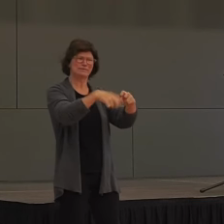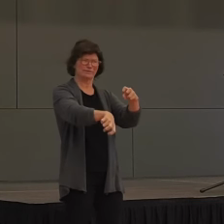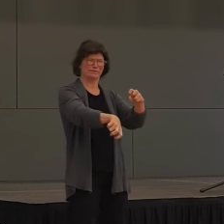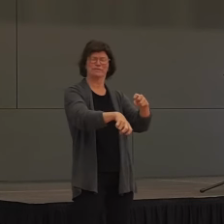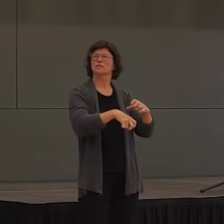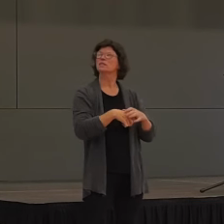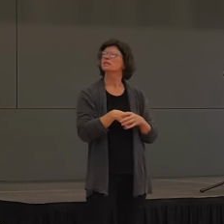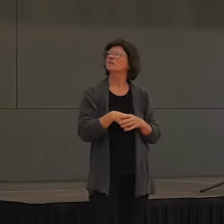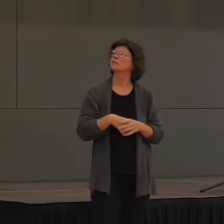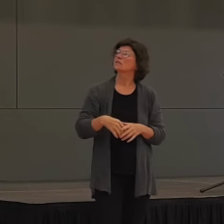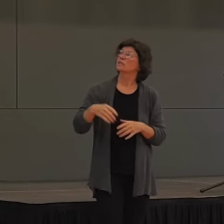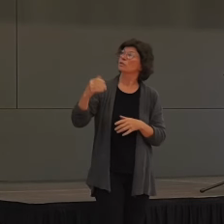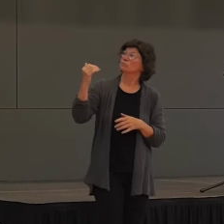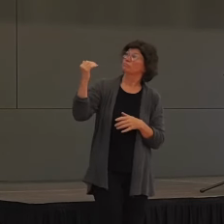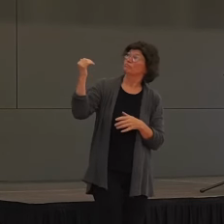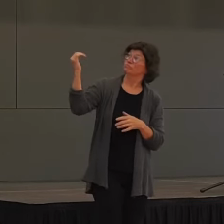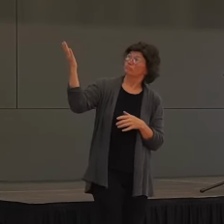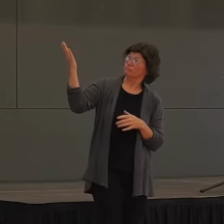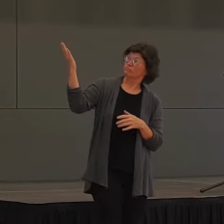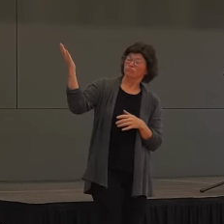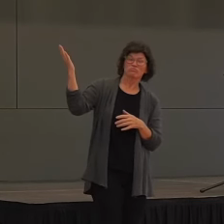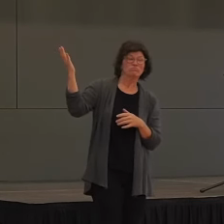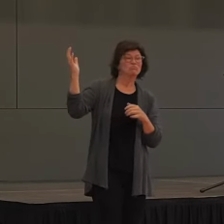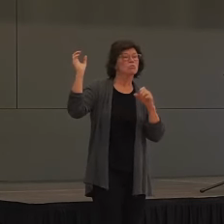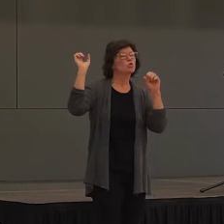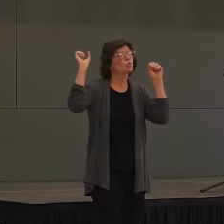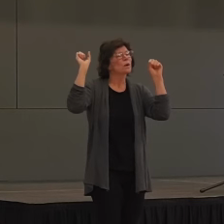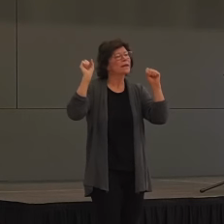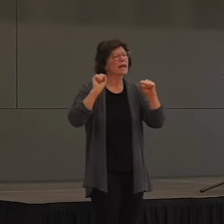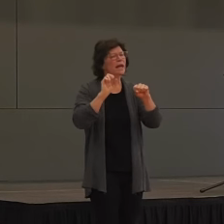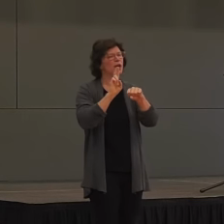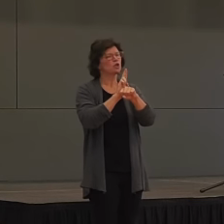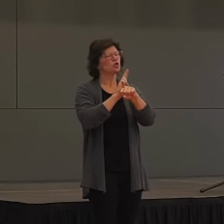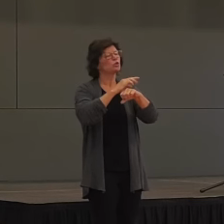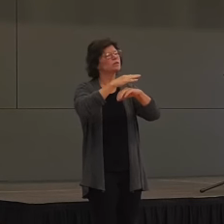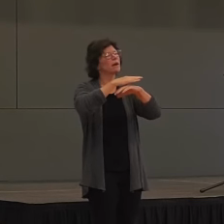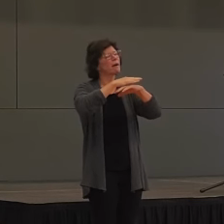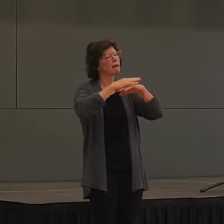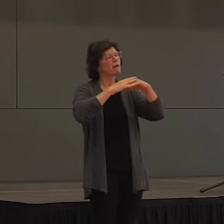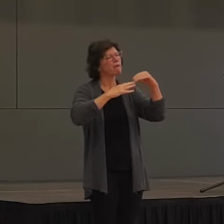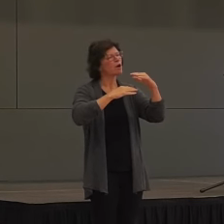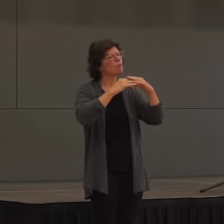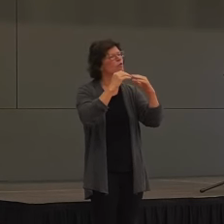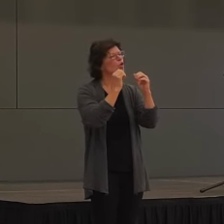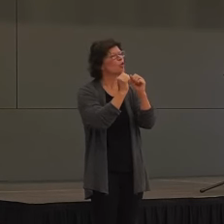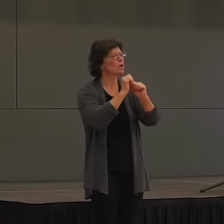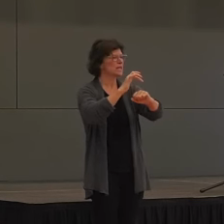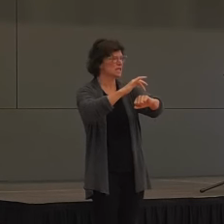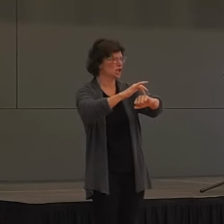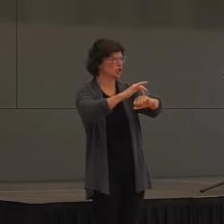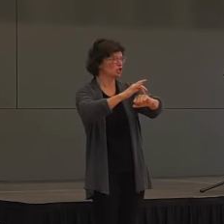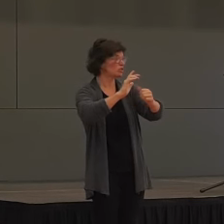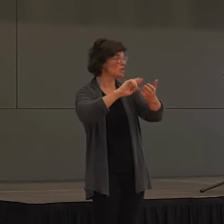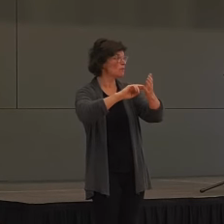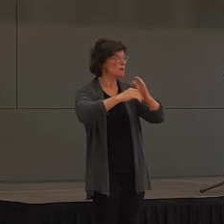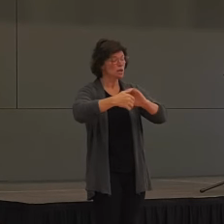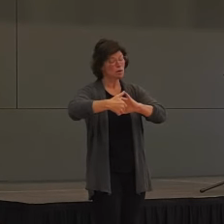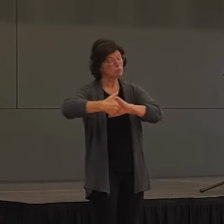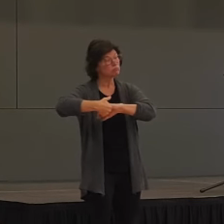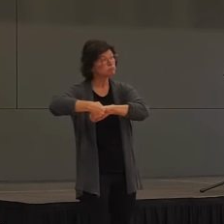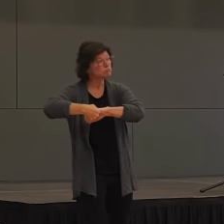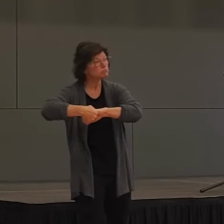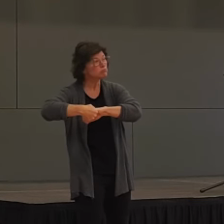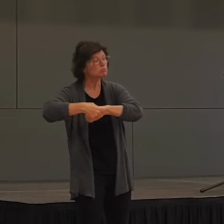remember this, we can use comfort with touch. We can hold someone's hand. We can touch them